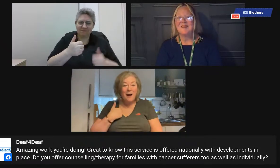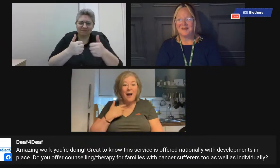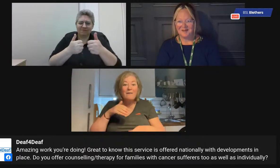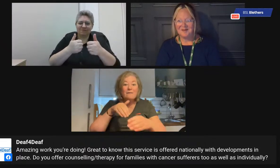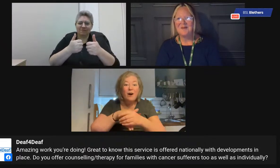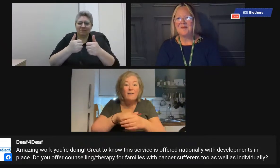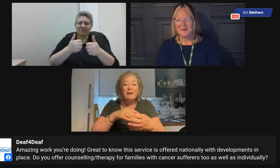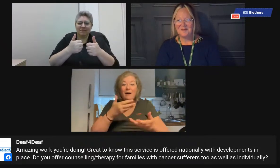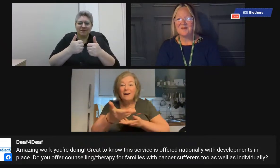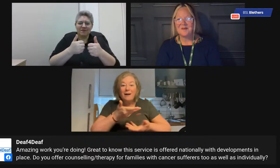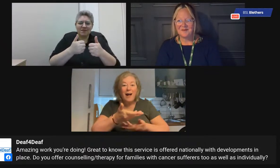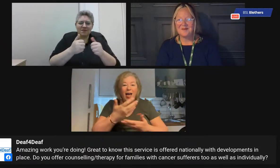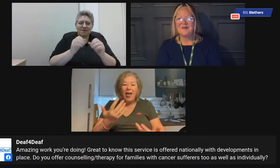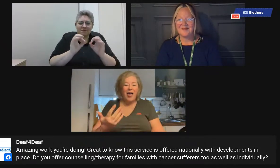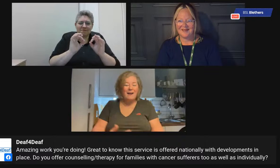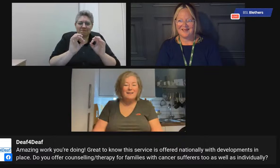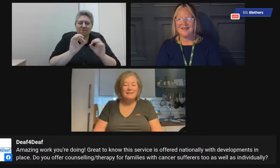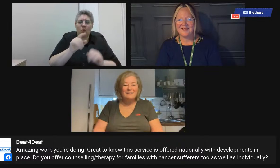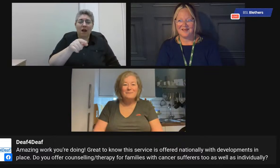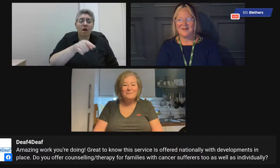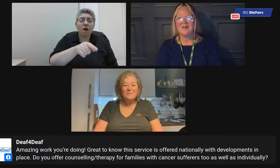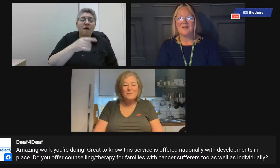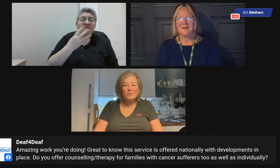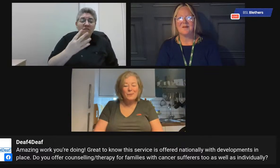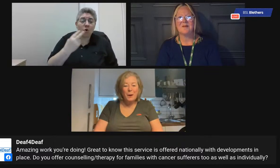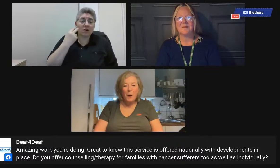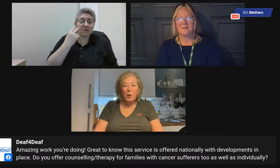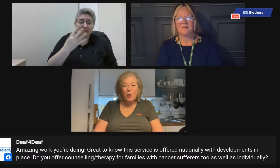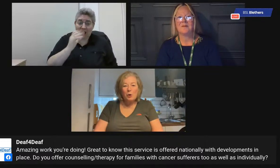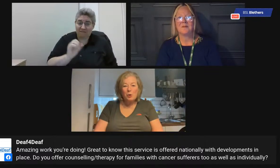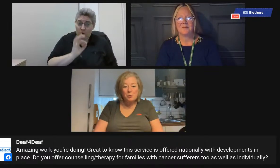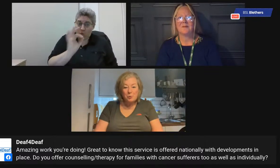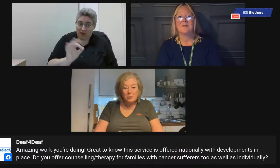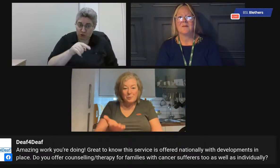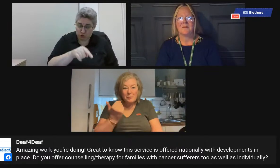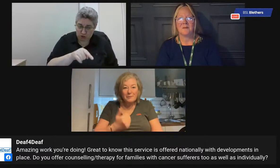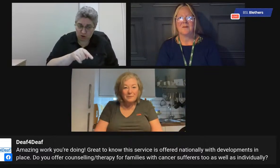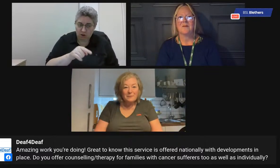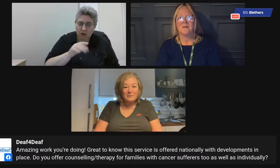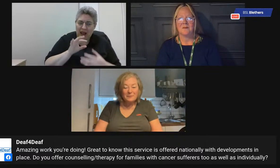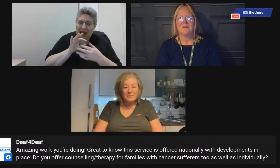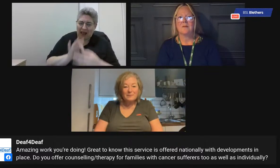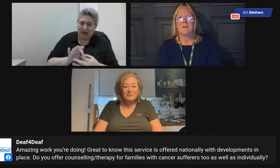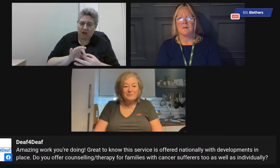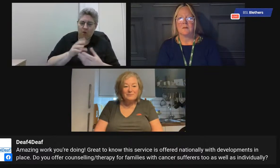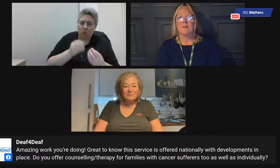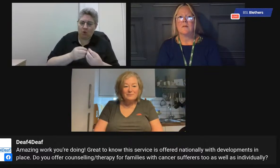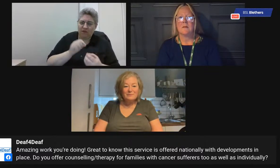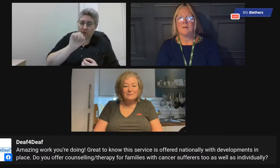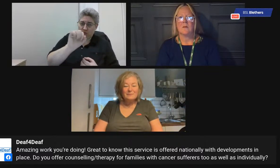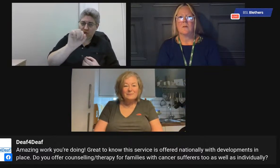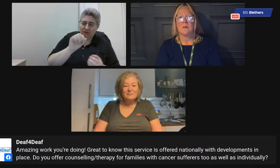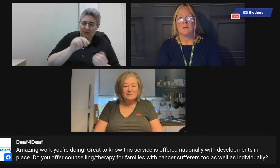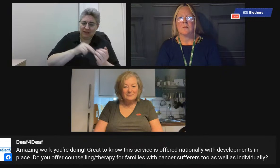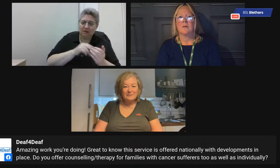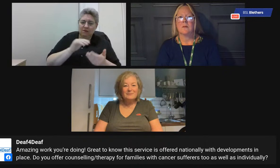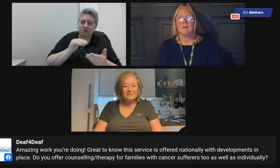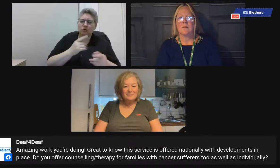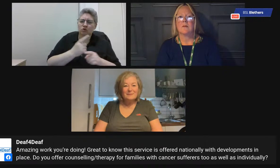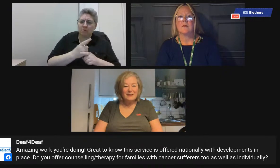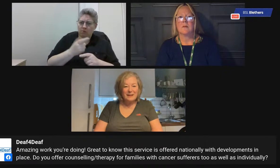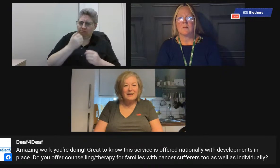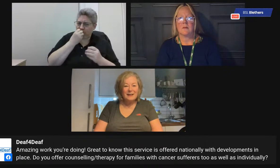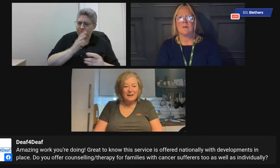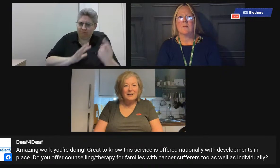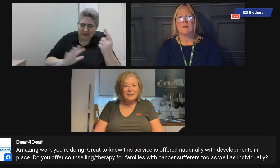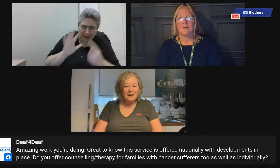raise money. But I've never had the opportunity to actually sit down and have a discussion with them. Well,